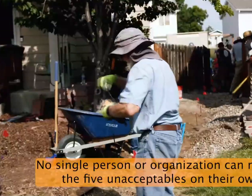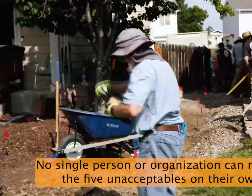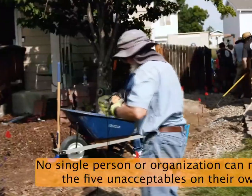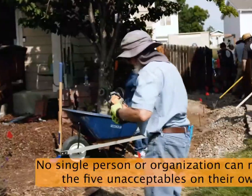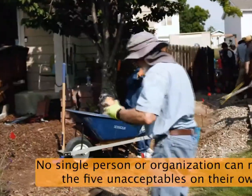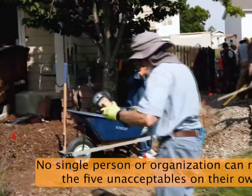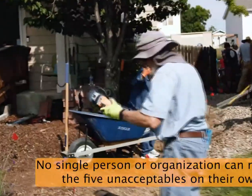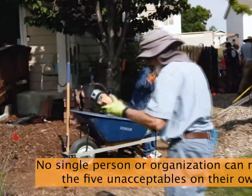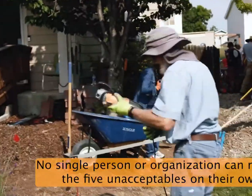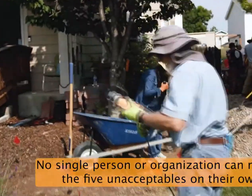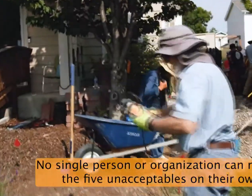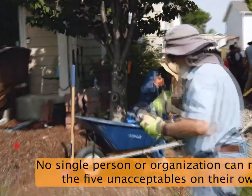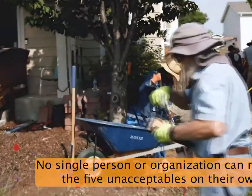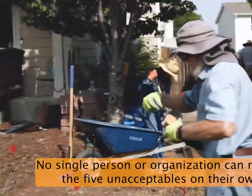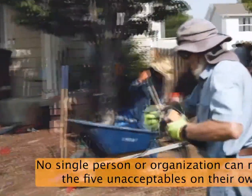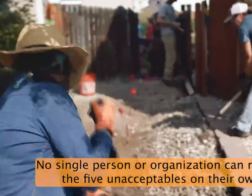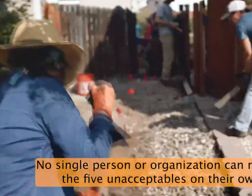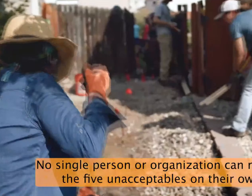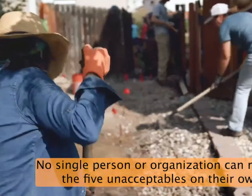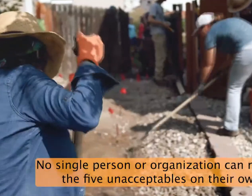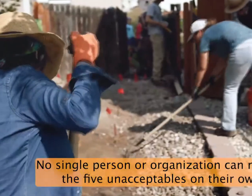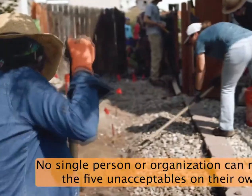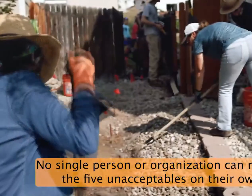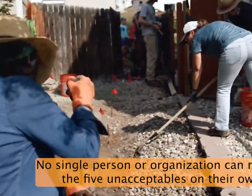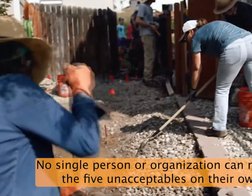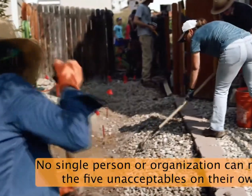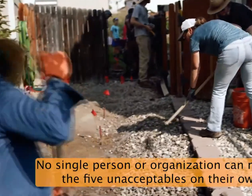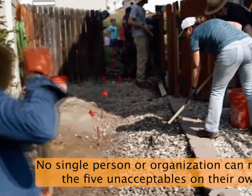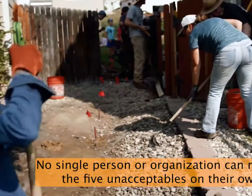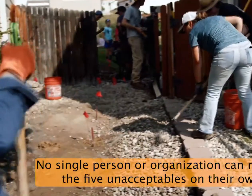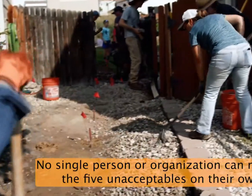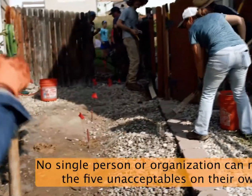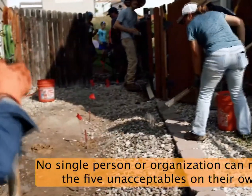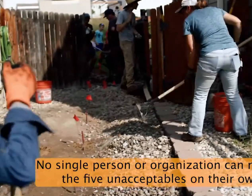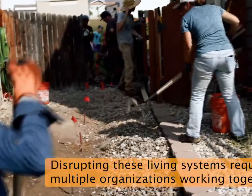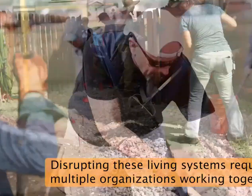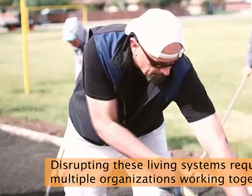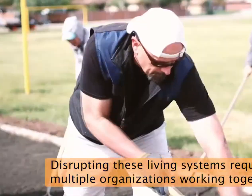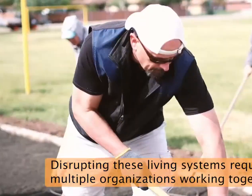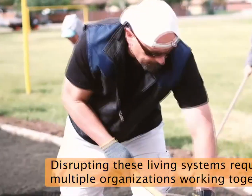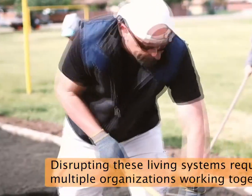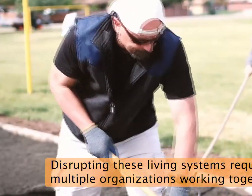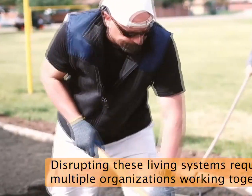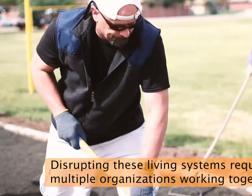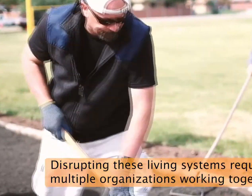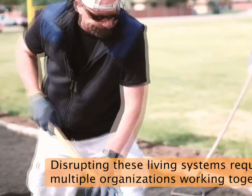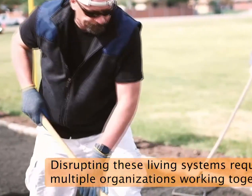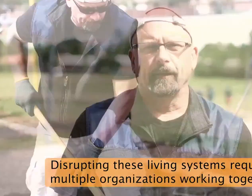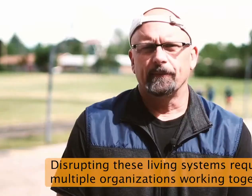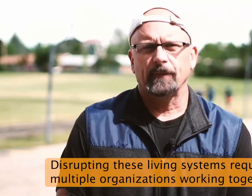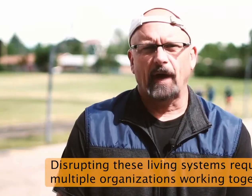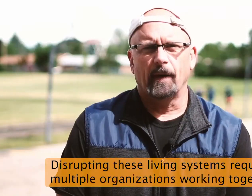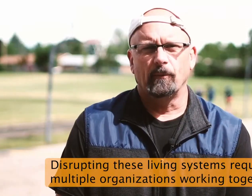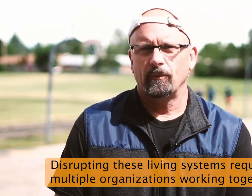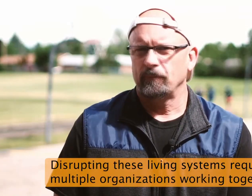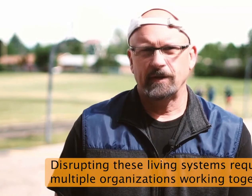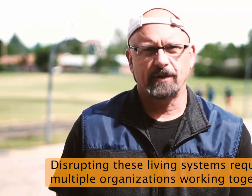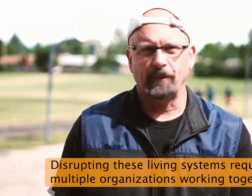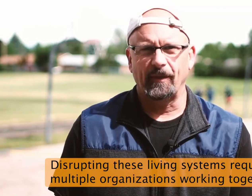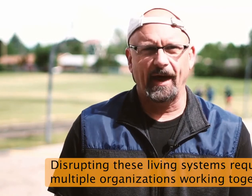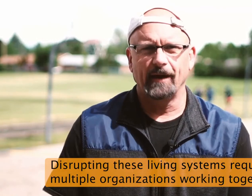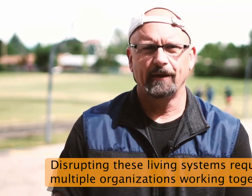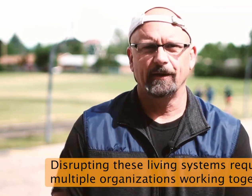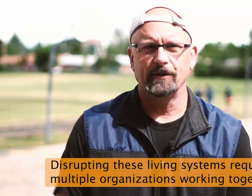No single person or organization can rewrite the 5 unacceptables on their own. Disrupting these living systems